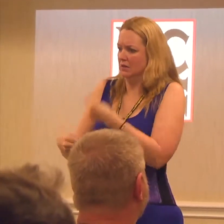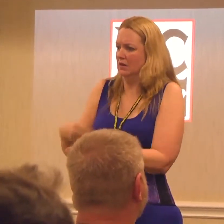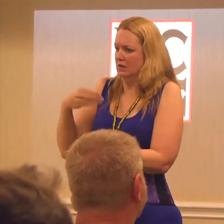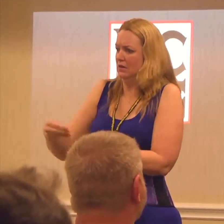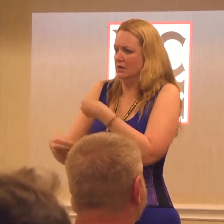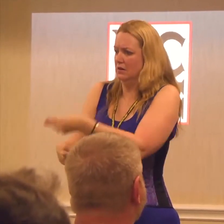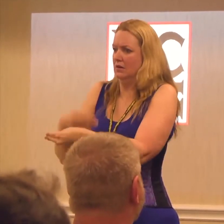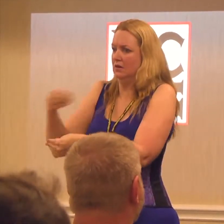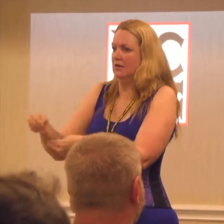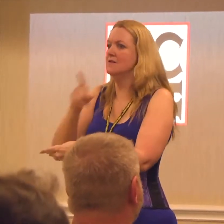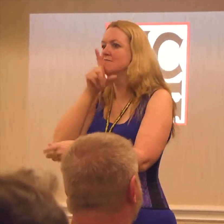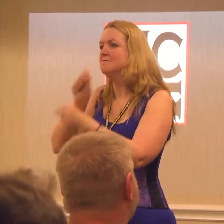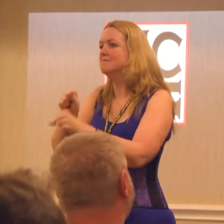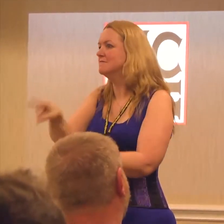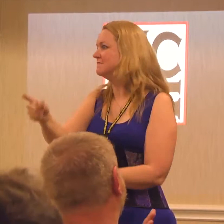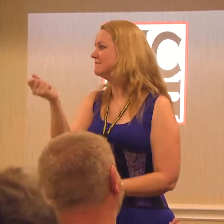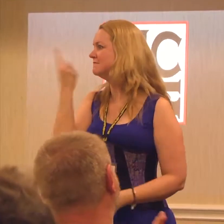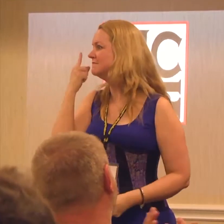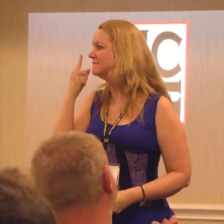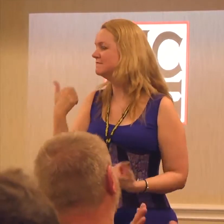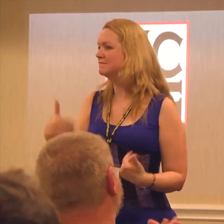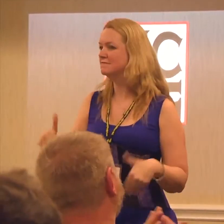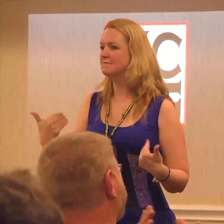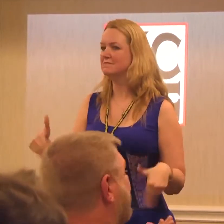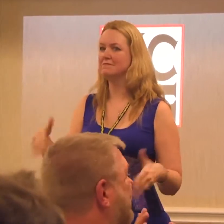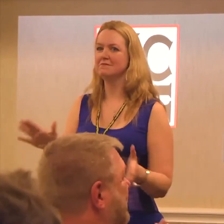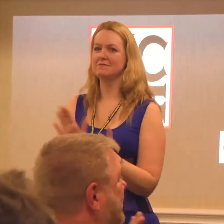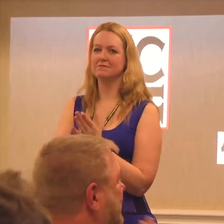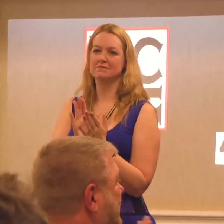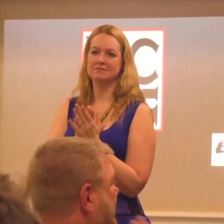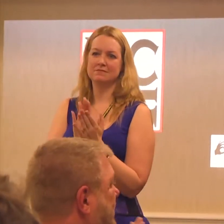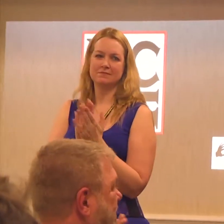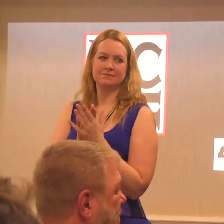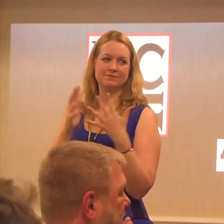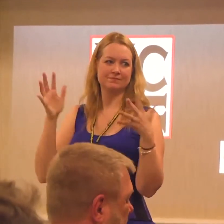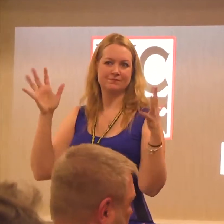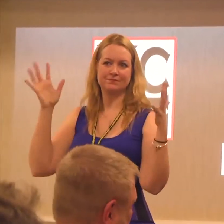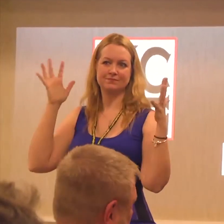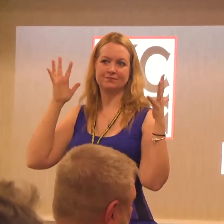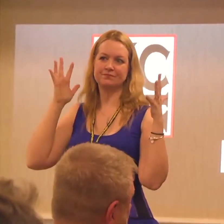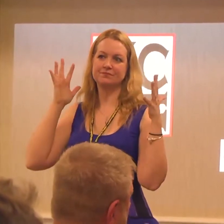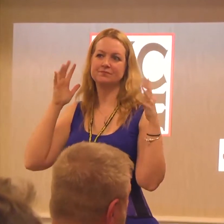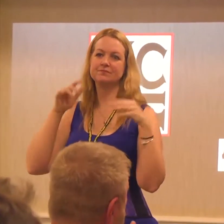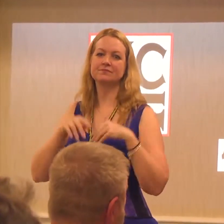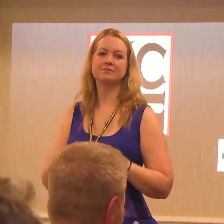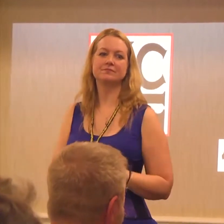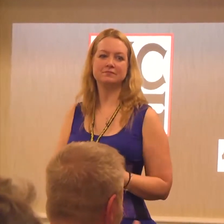decade. You got it.